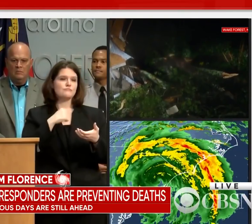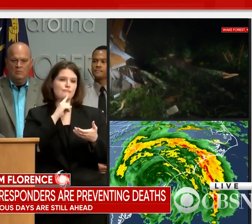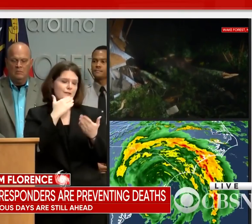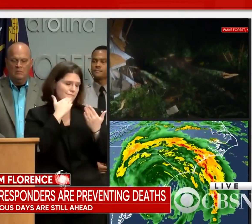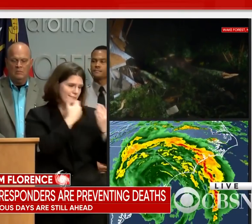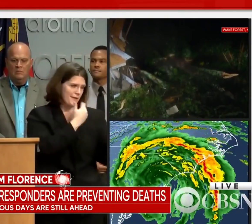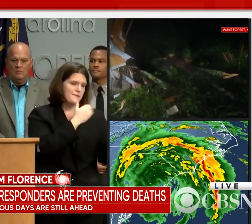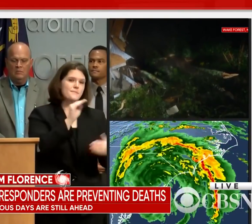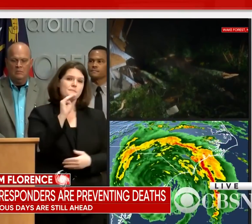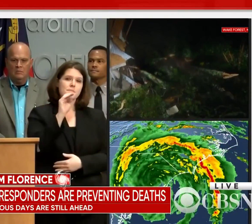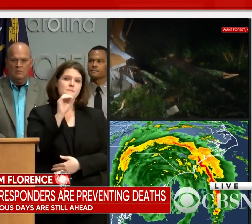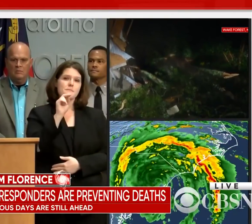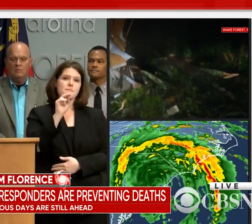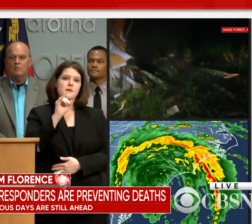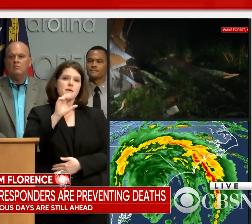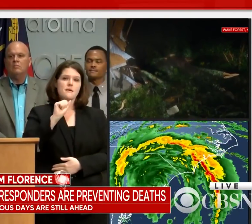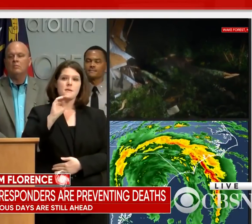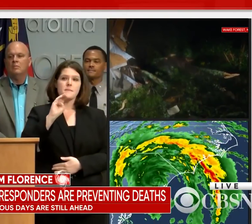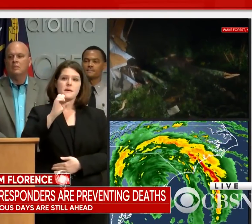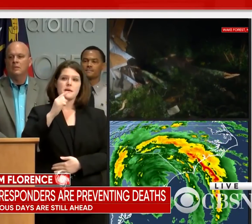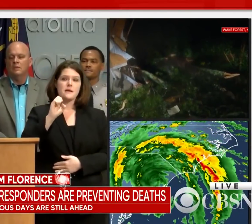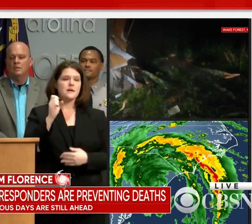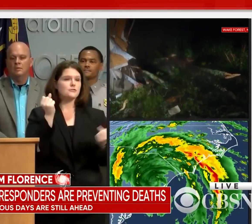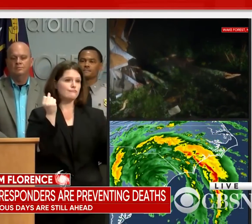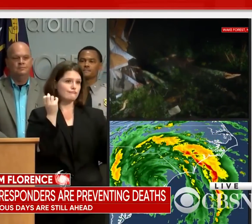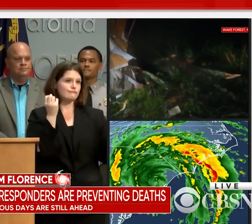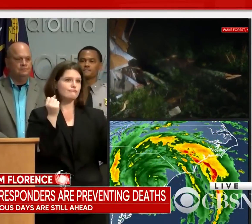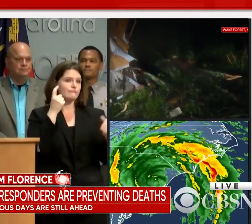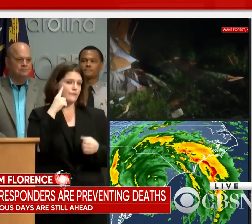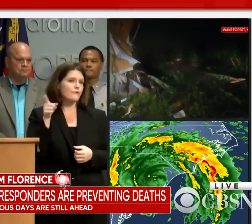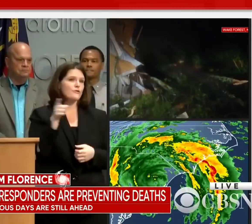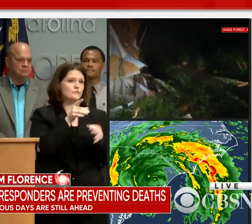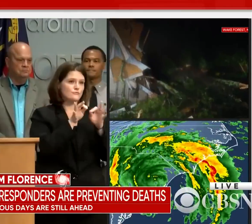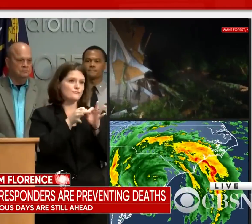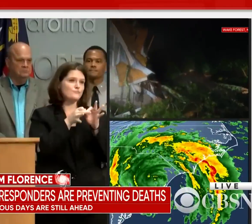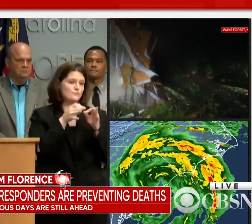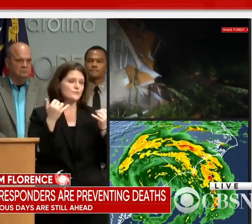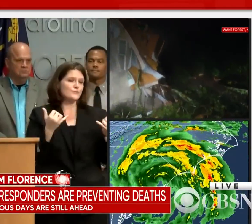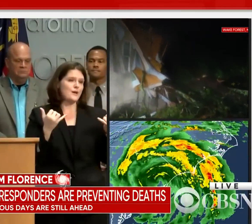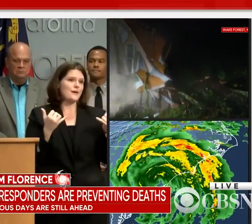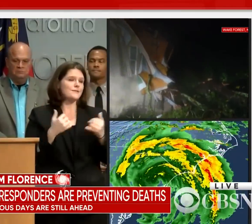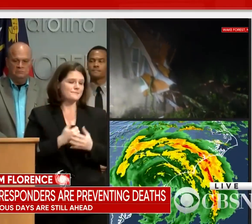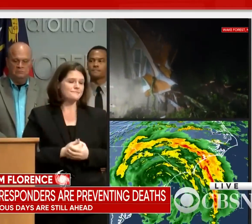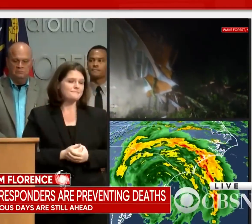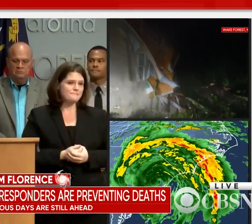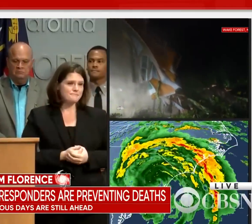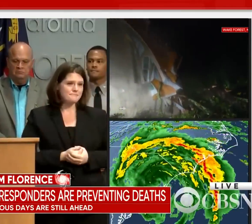have Monica McGee to provide American Sign Language interpretation for us.